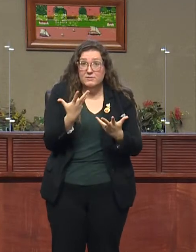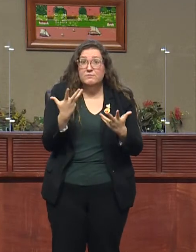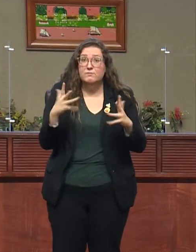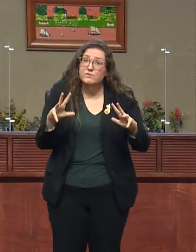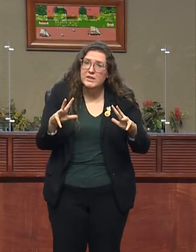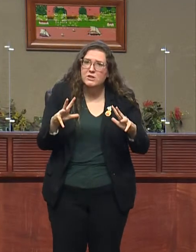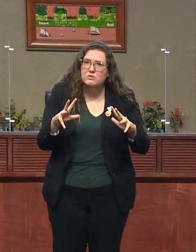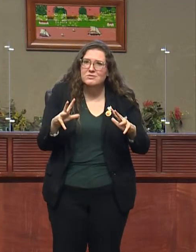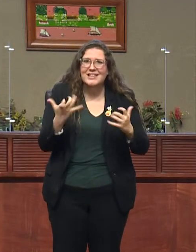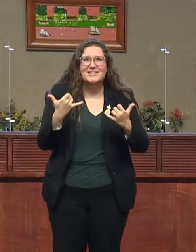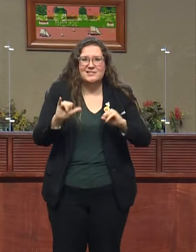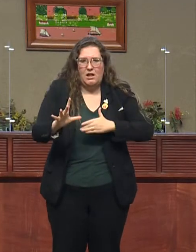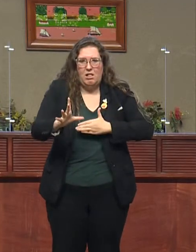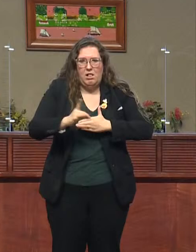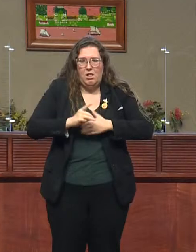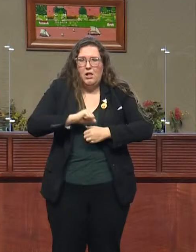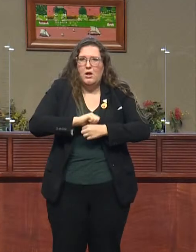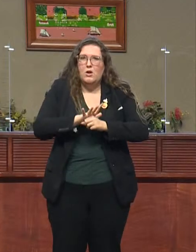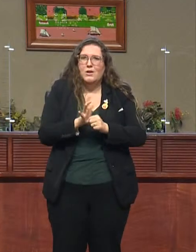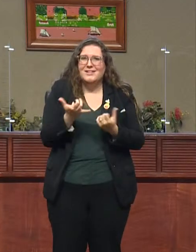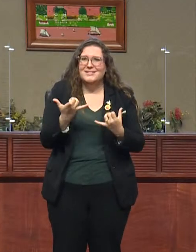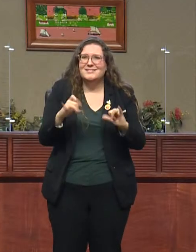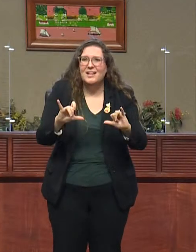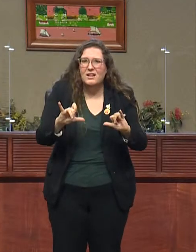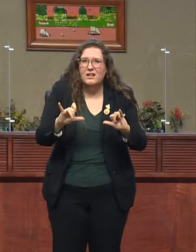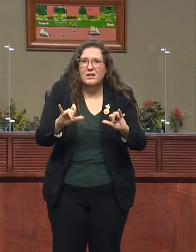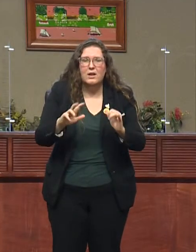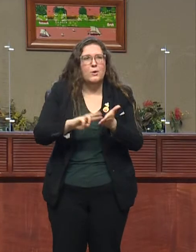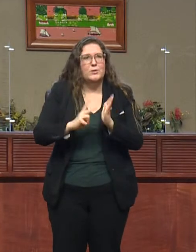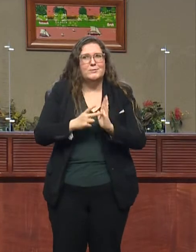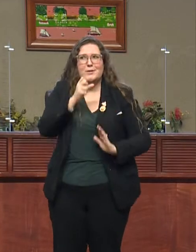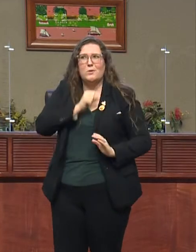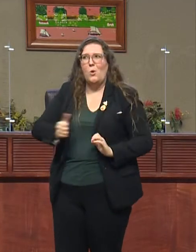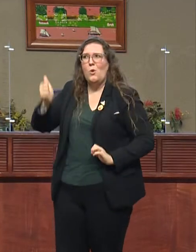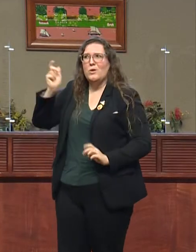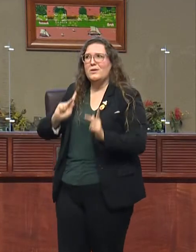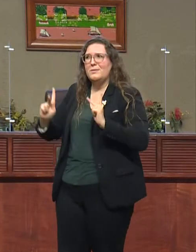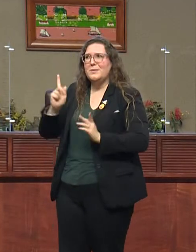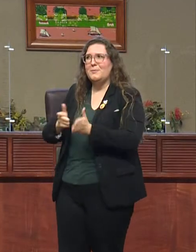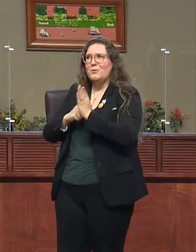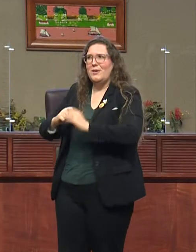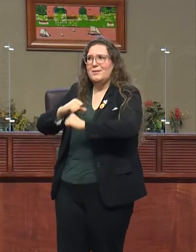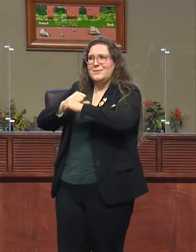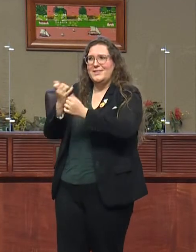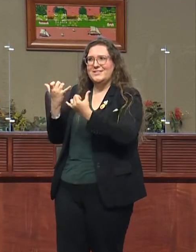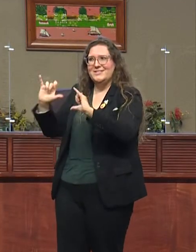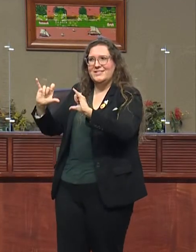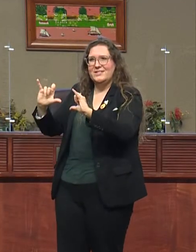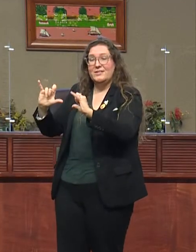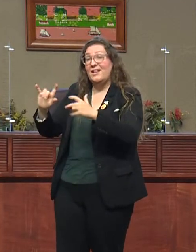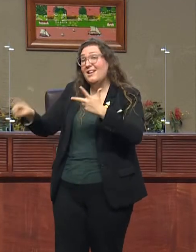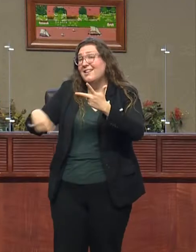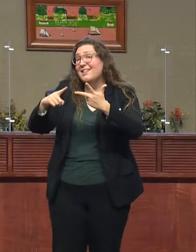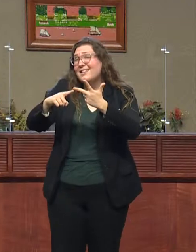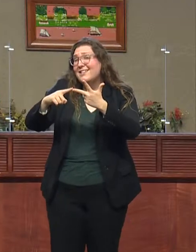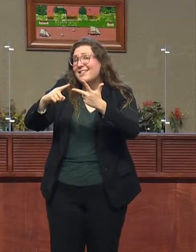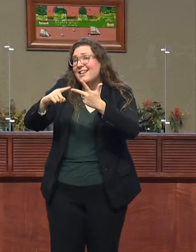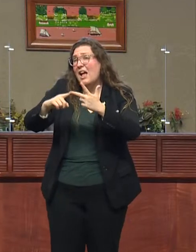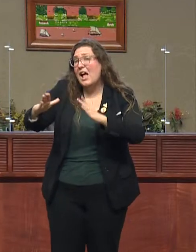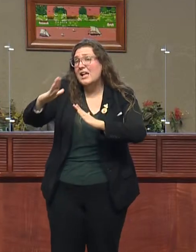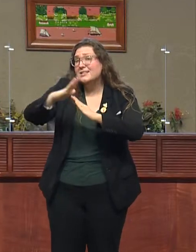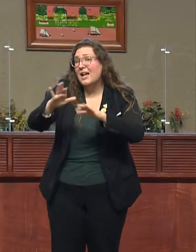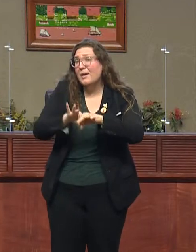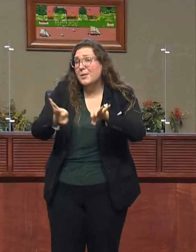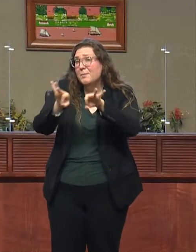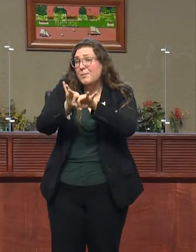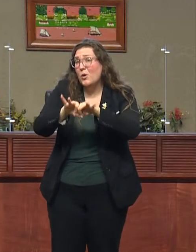possibility. So we have to continue to protect the elder segment of the population. And the most important reason, protect